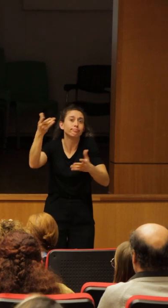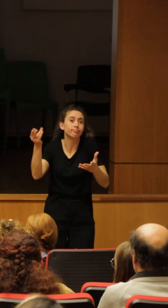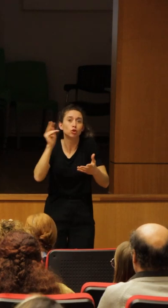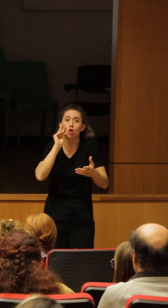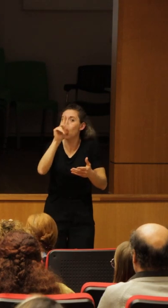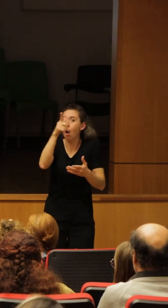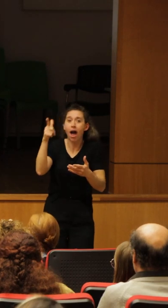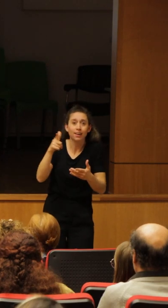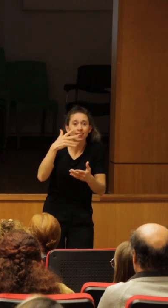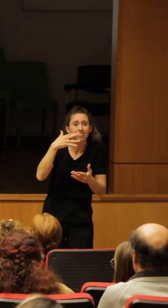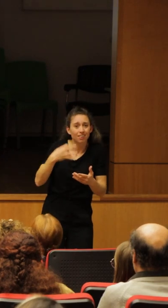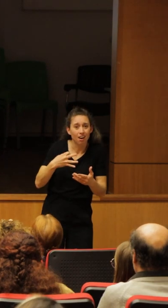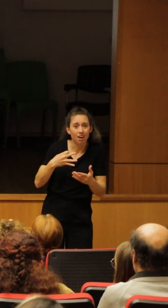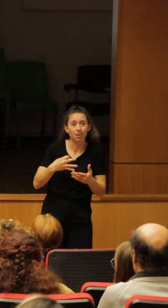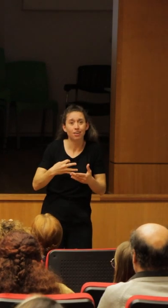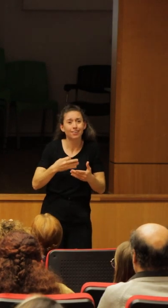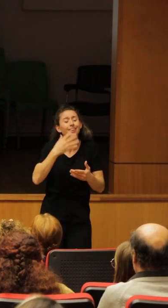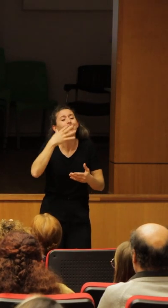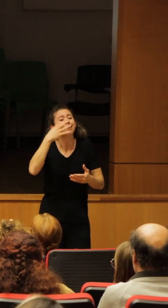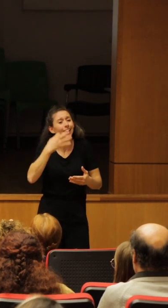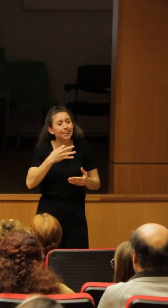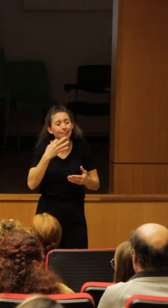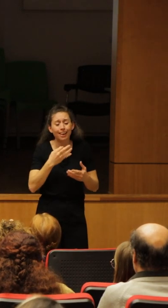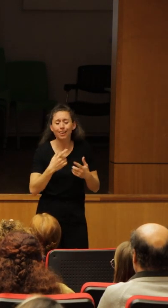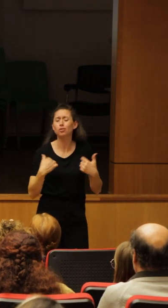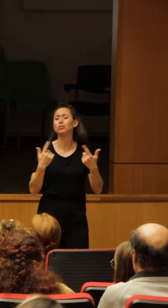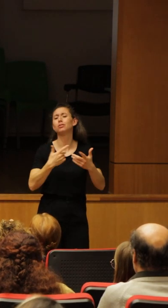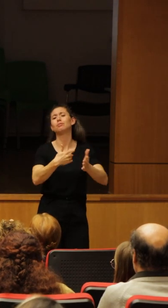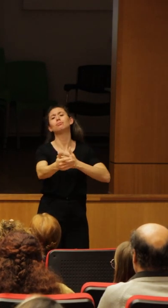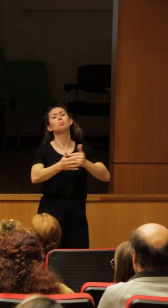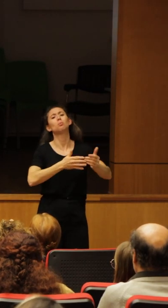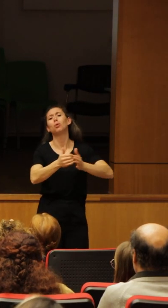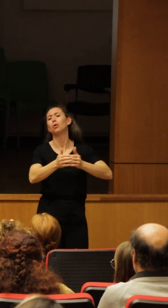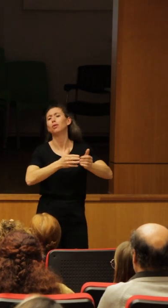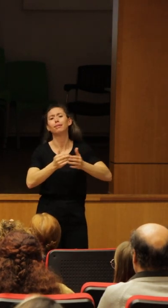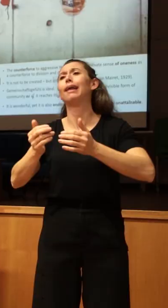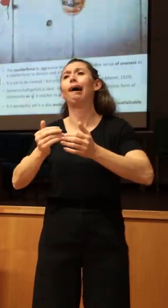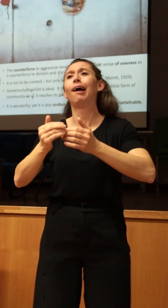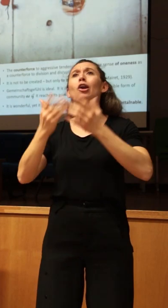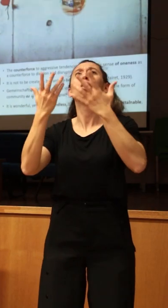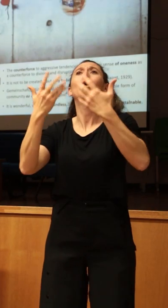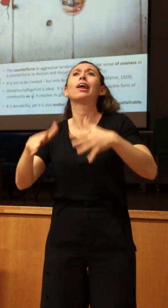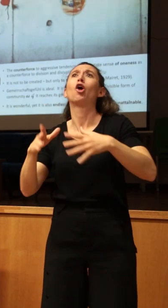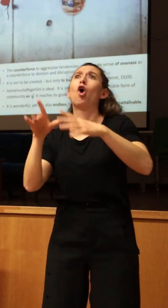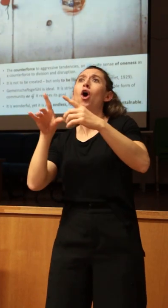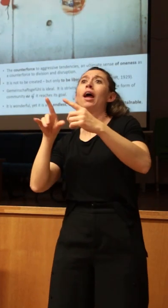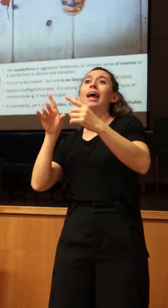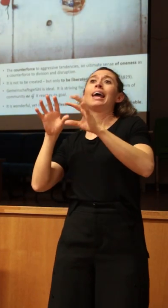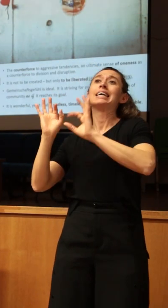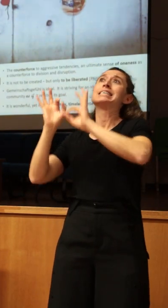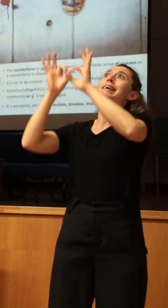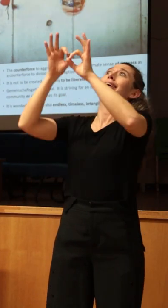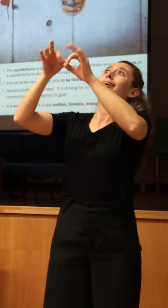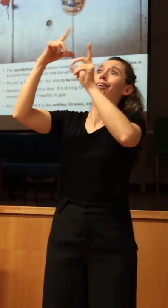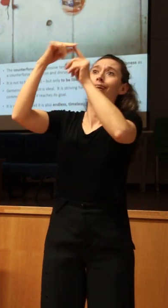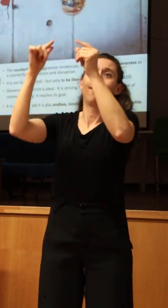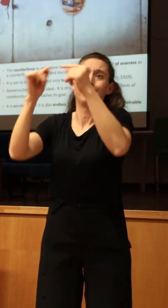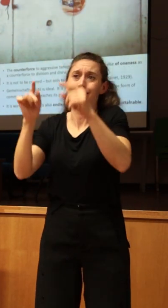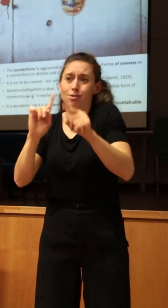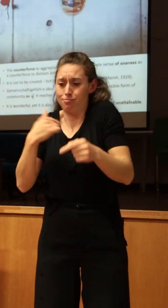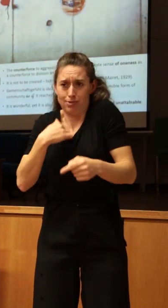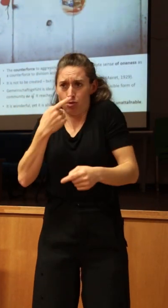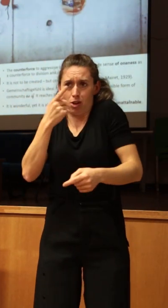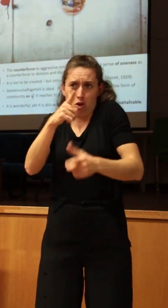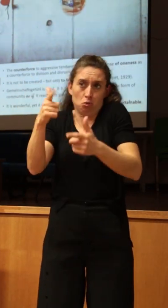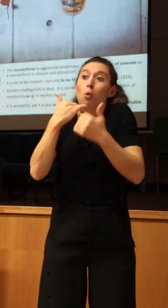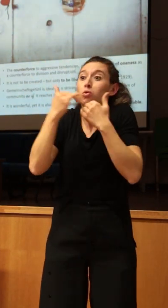to actually get there. Y en realidad a nosotros no nos interesa llegar hasta la estrella. Right? I mean, I don't know. A mí no me